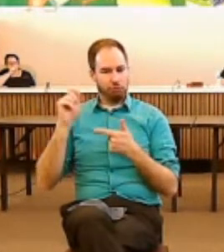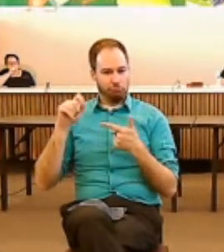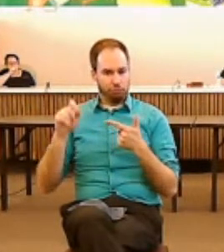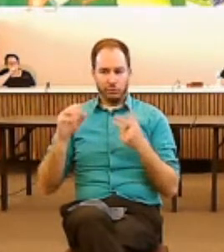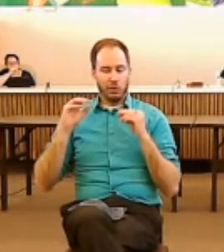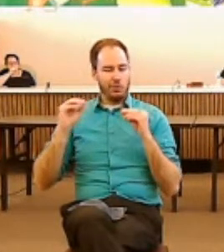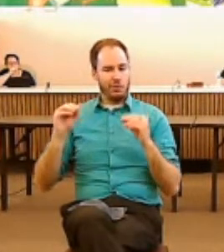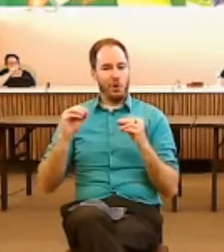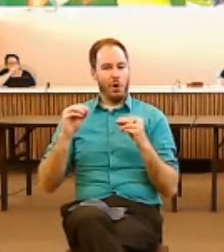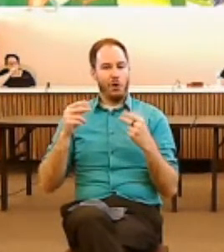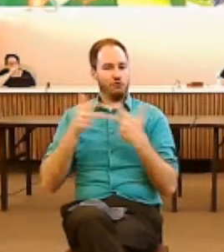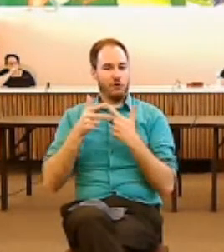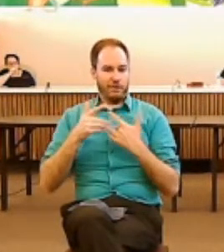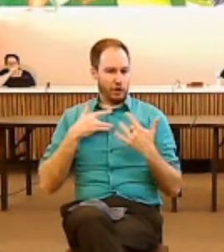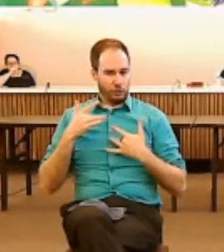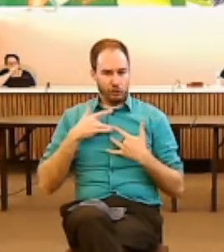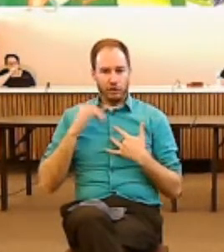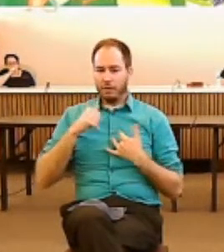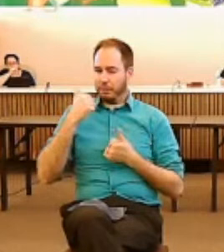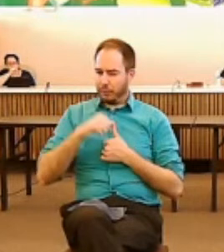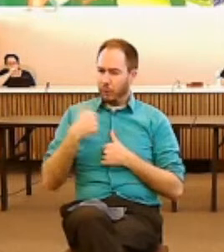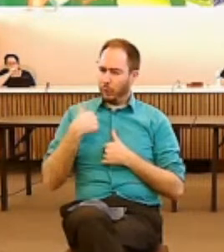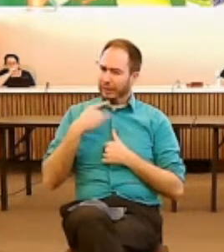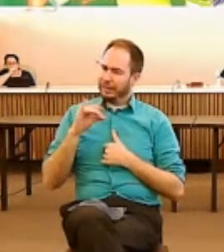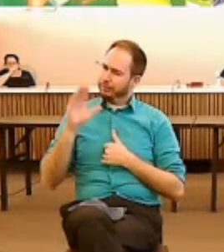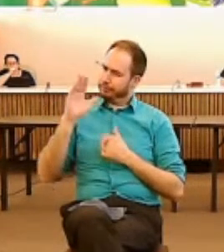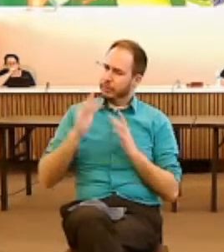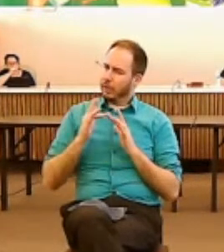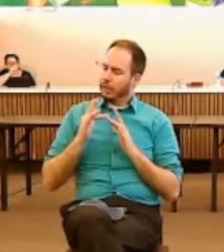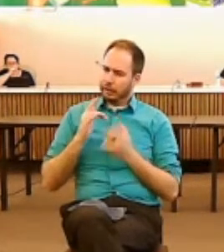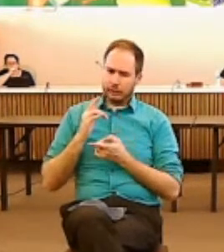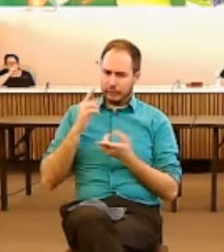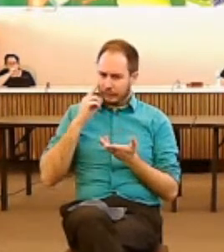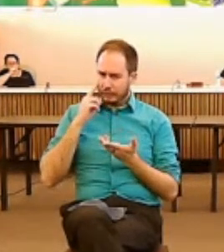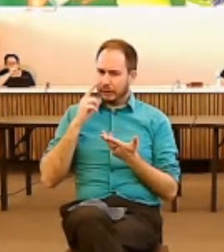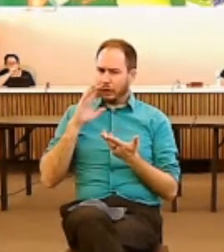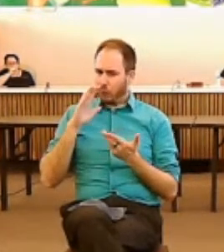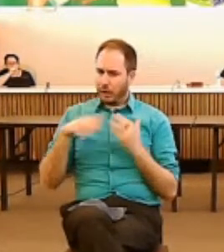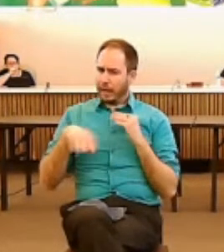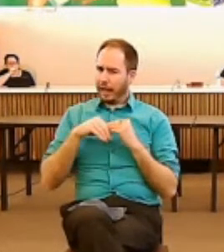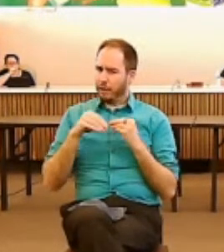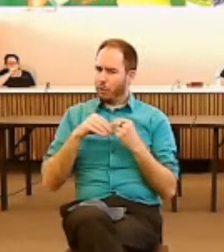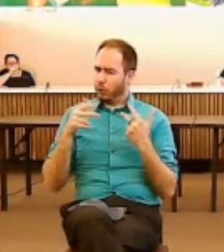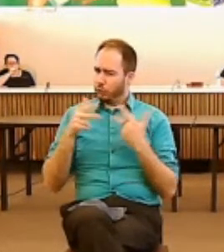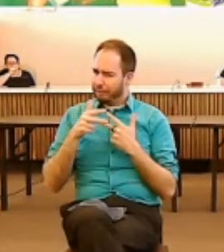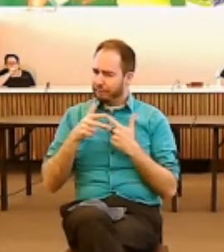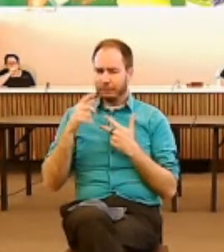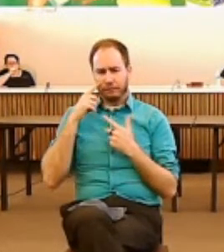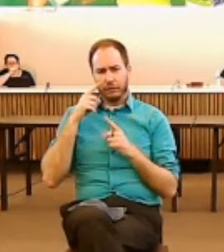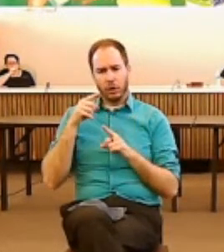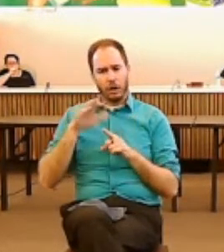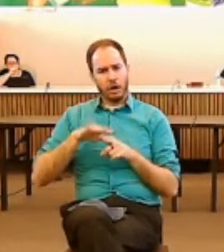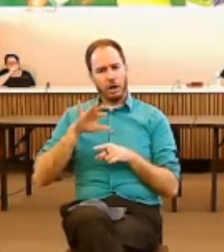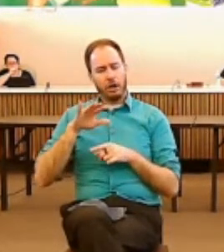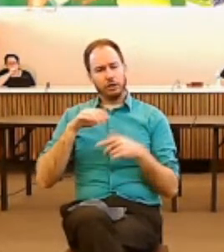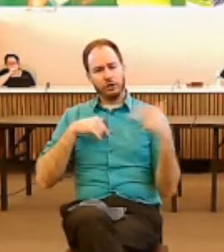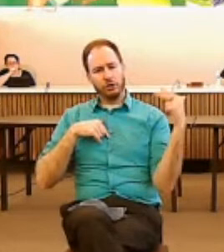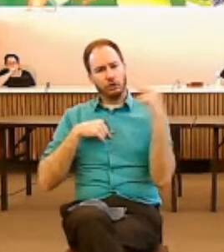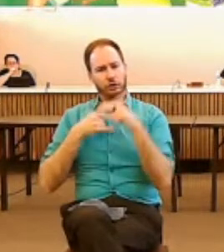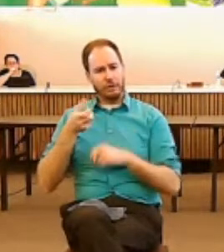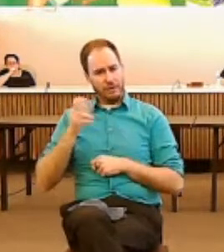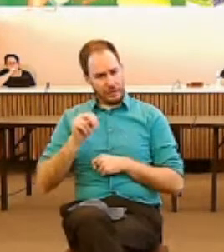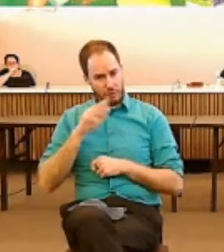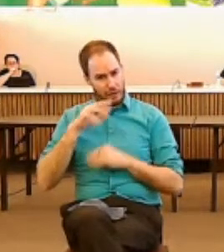zero traffic concerns, because that was one of the things being brought up online is this going to cause problems for the traffic on Jefferson Road?